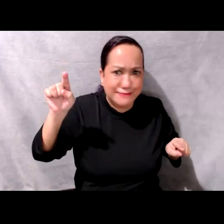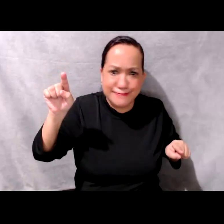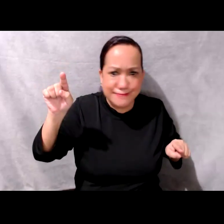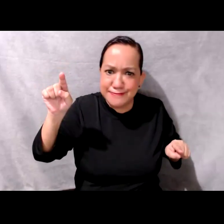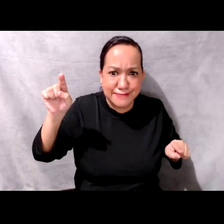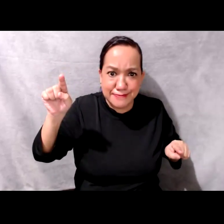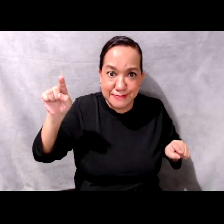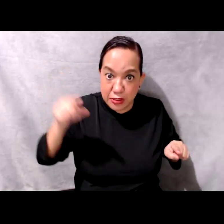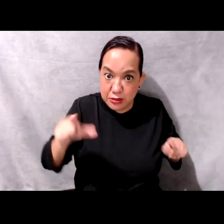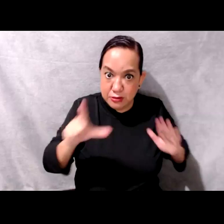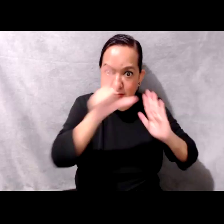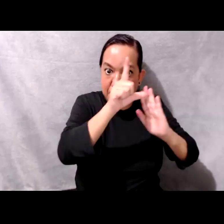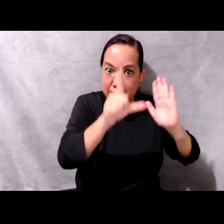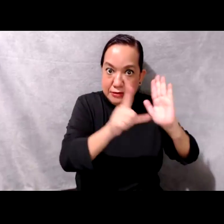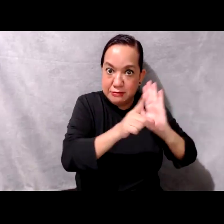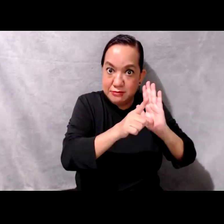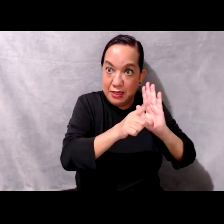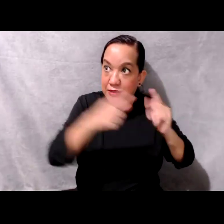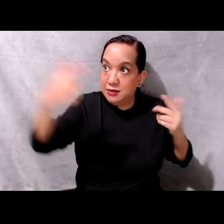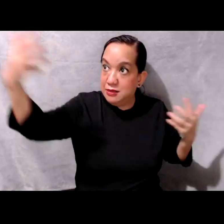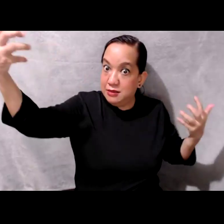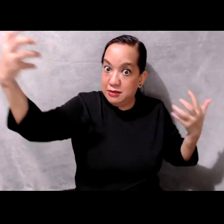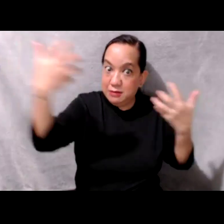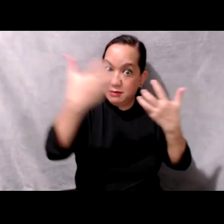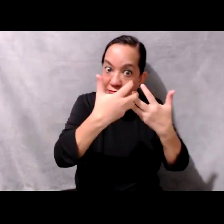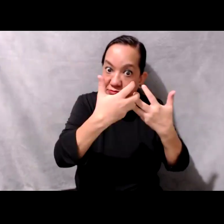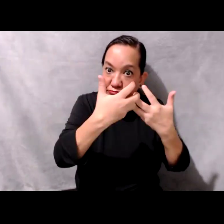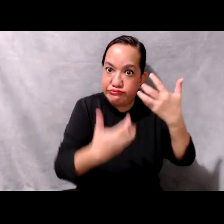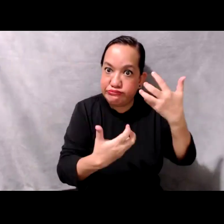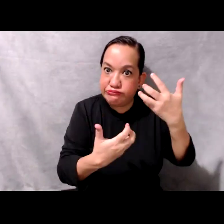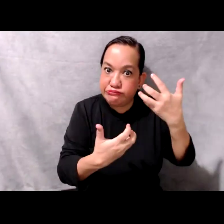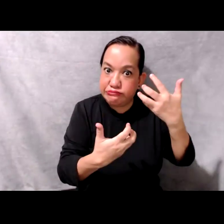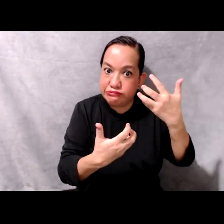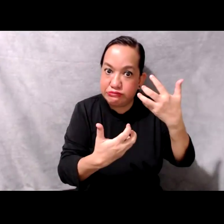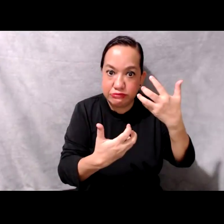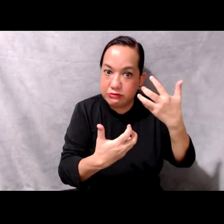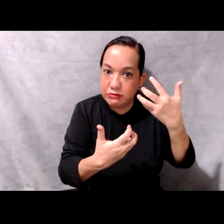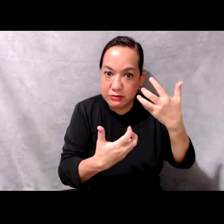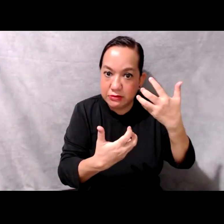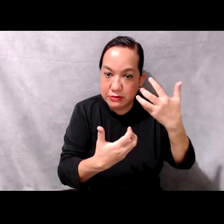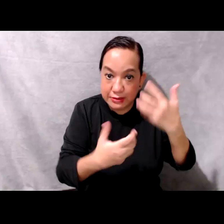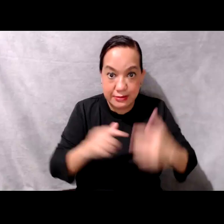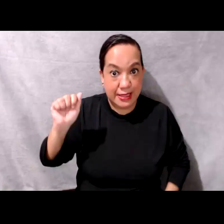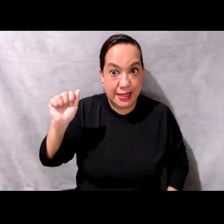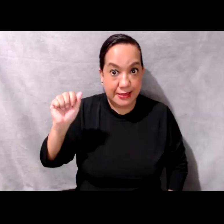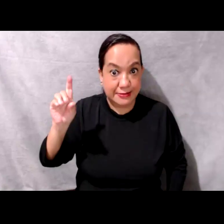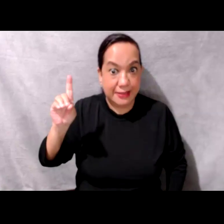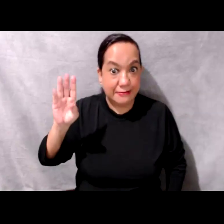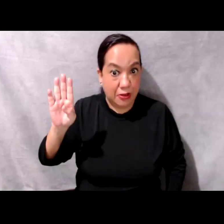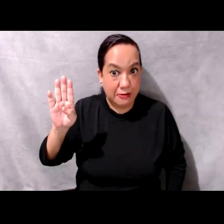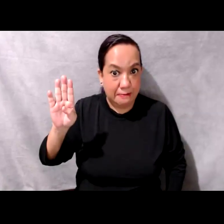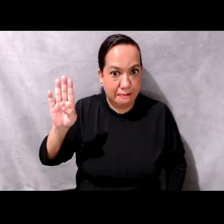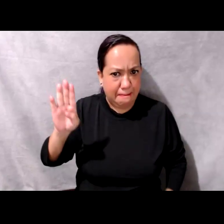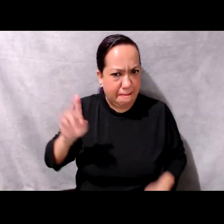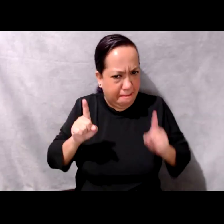current situation. So I think maybe ADB should also consider supporting the member countries to build